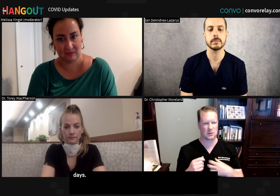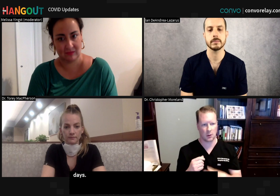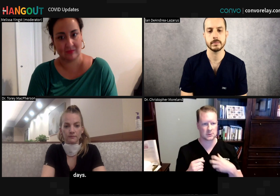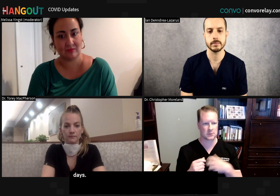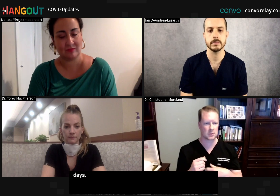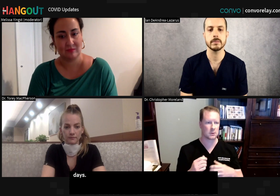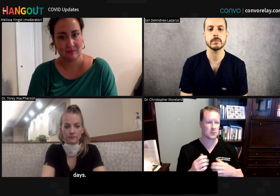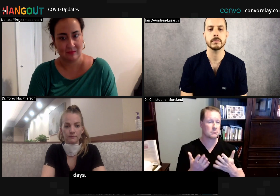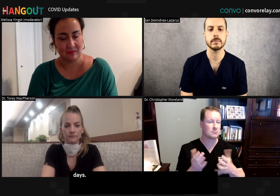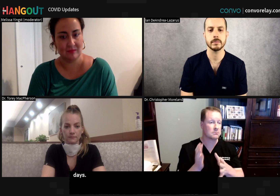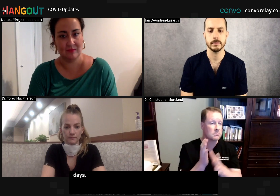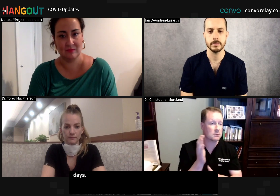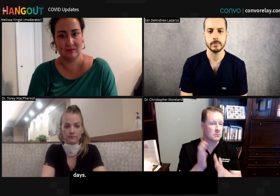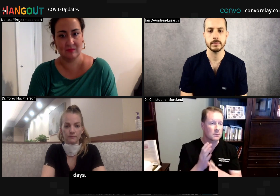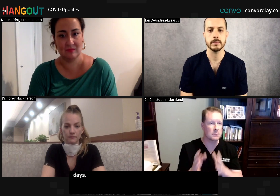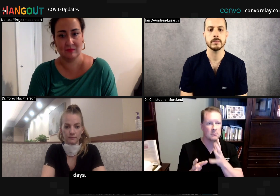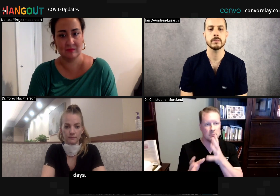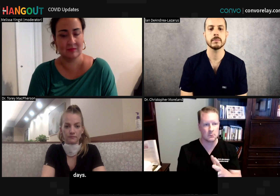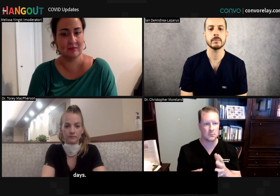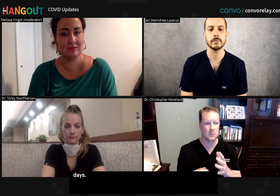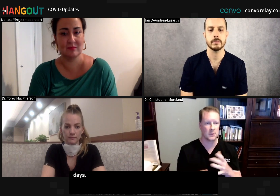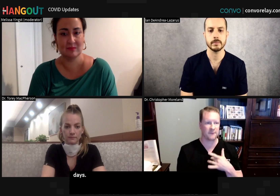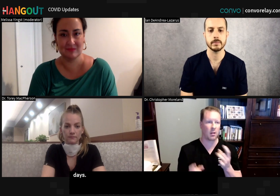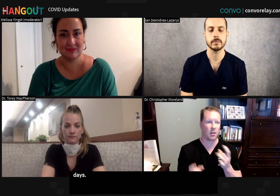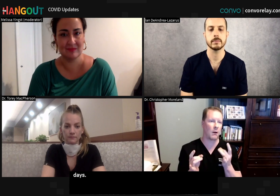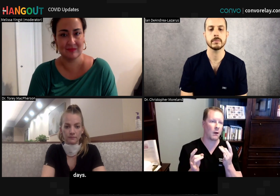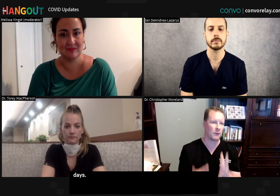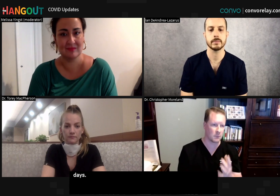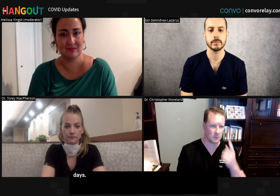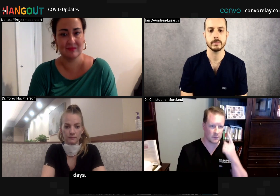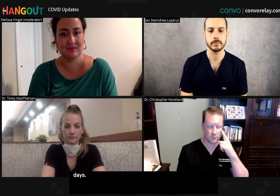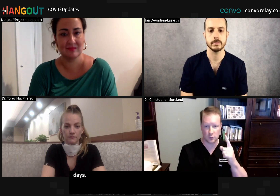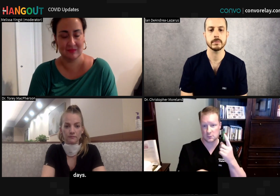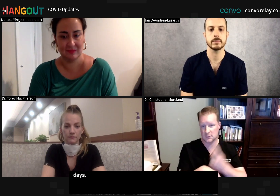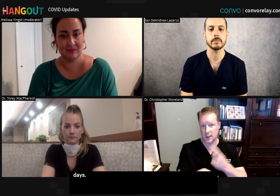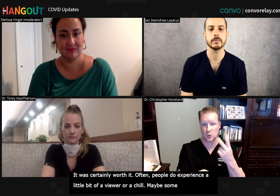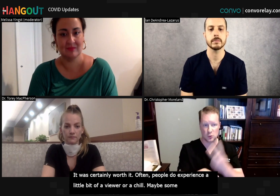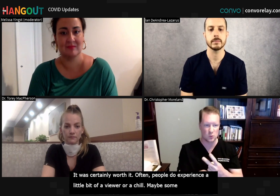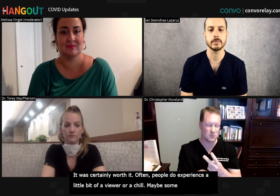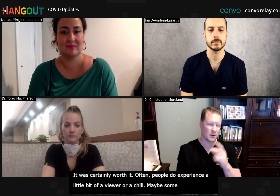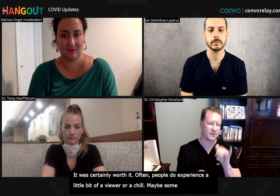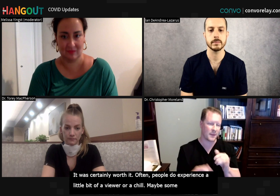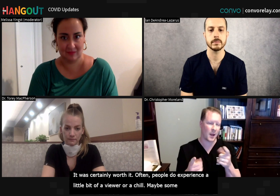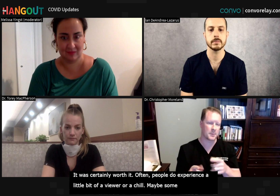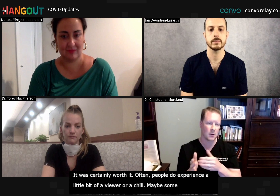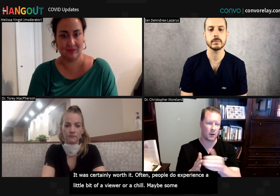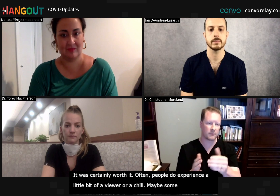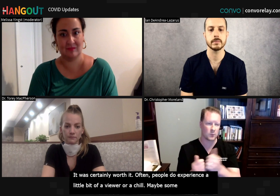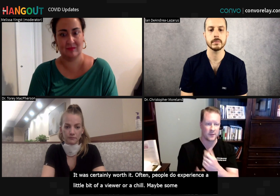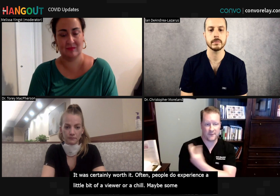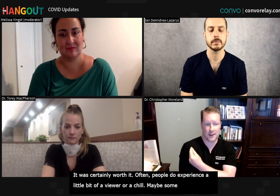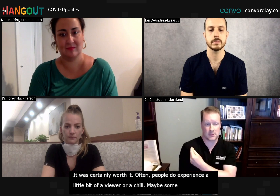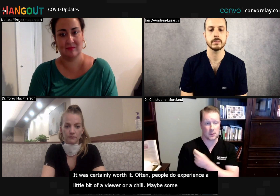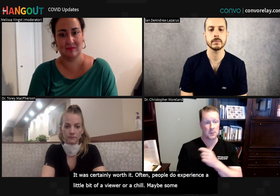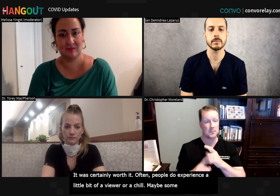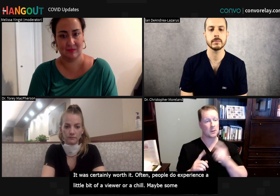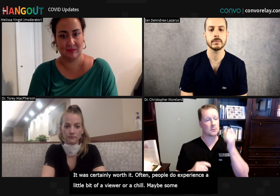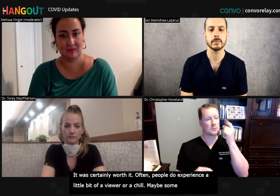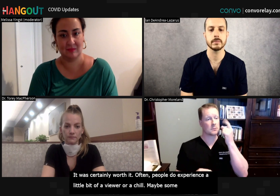or some chills, maybe some nausea and diarrhea, maybe some vomiting. They feel lousy for a couple of days. That happens often